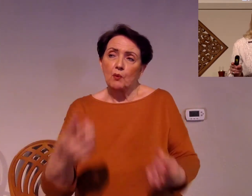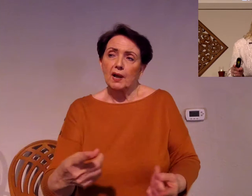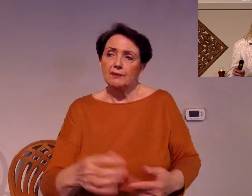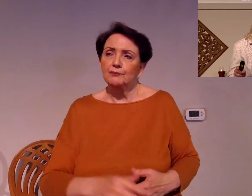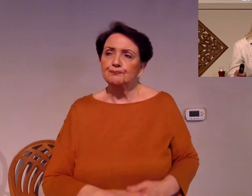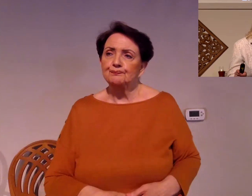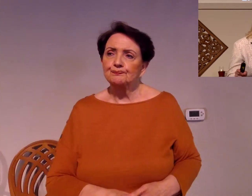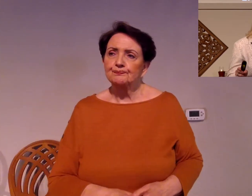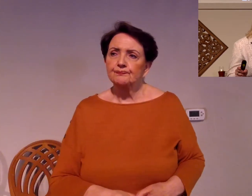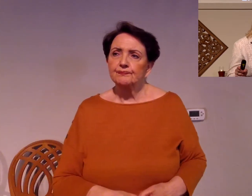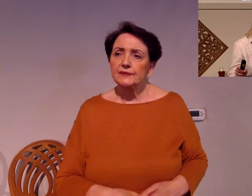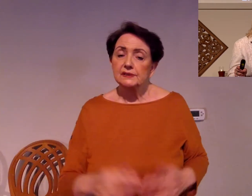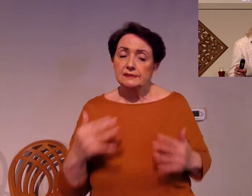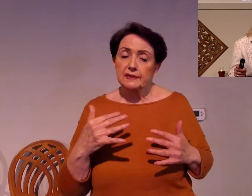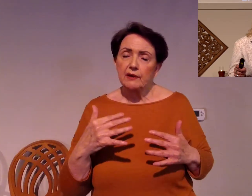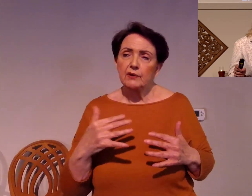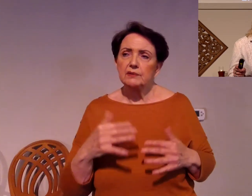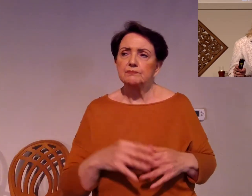And it's scary.